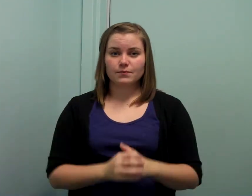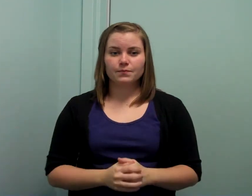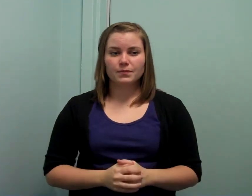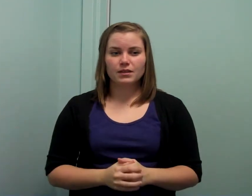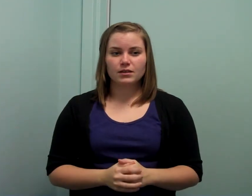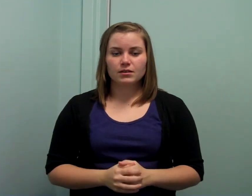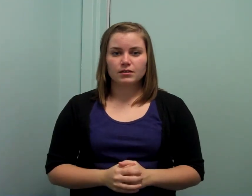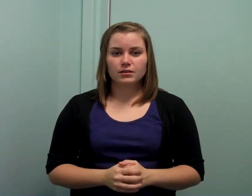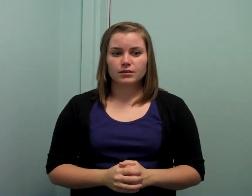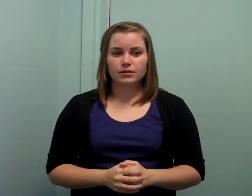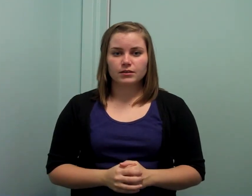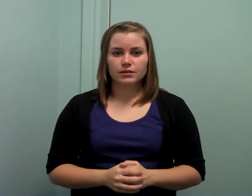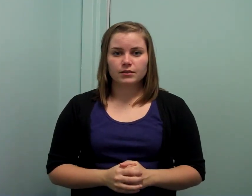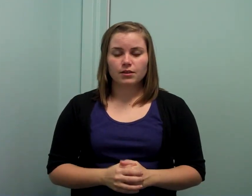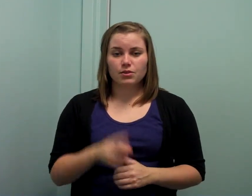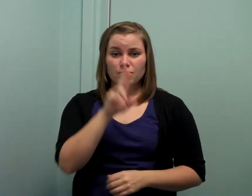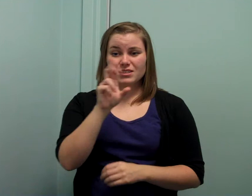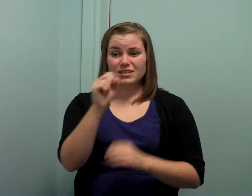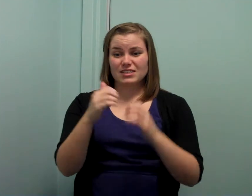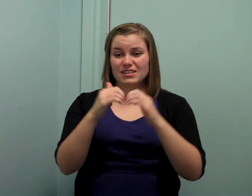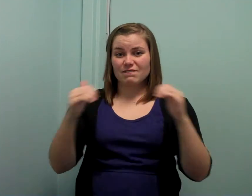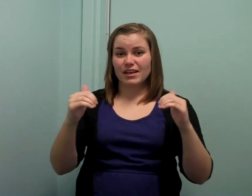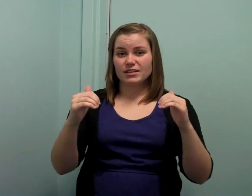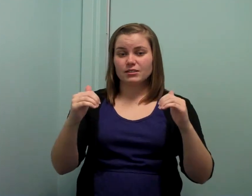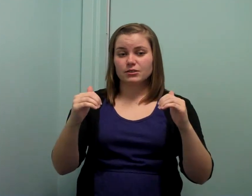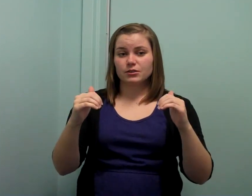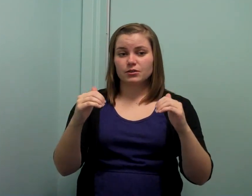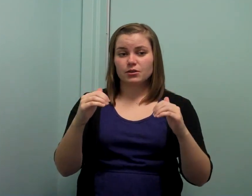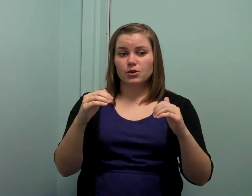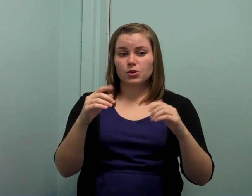almost to the point where we're uncivil, depending on which side you live